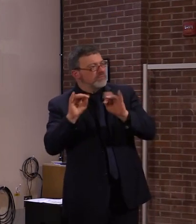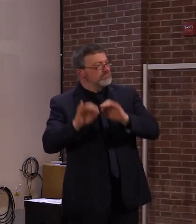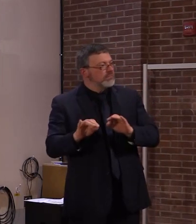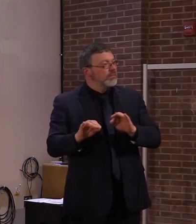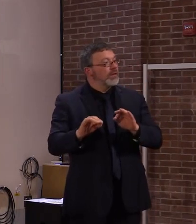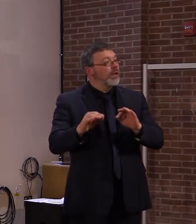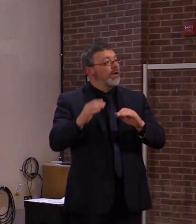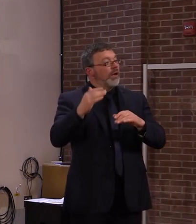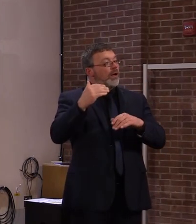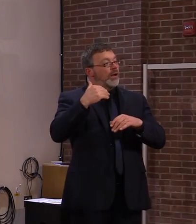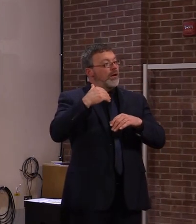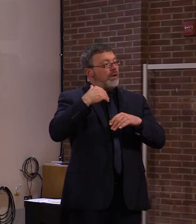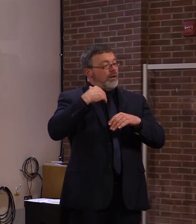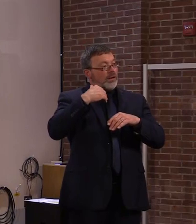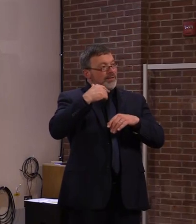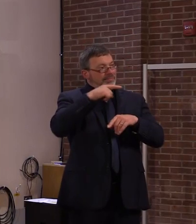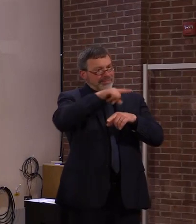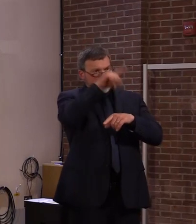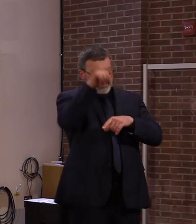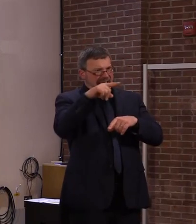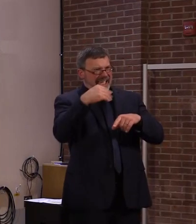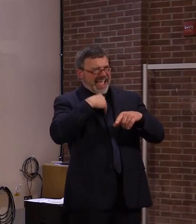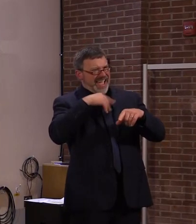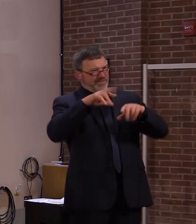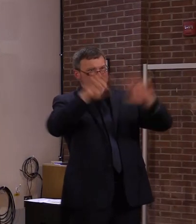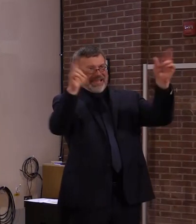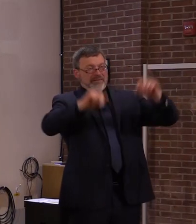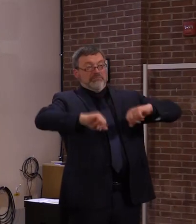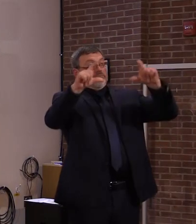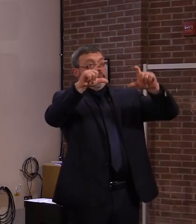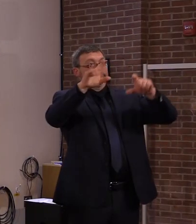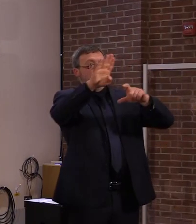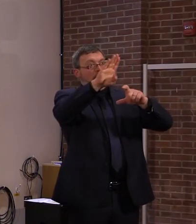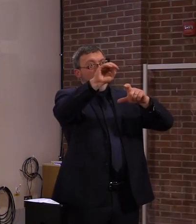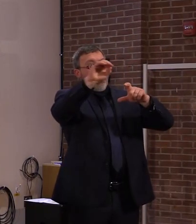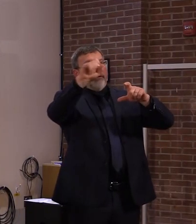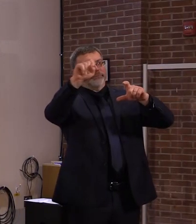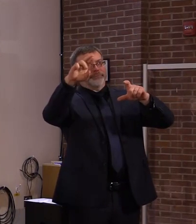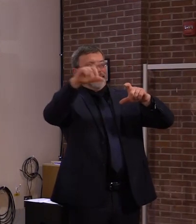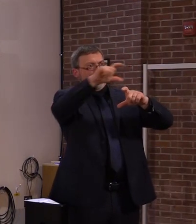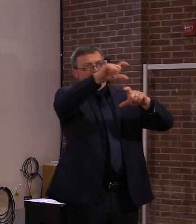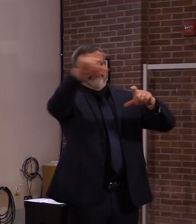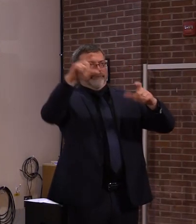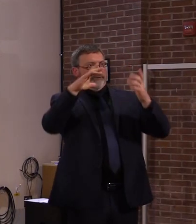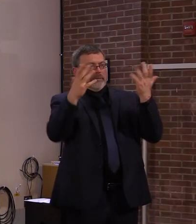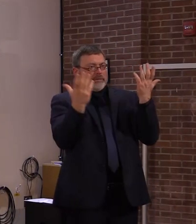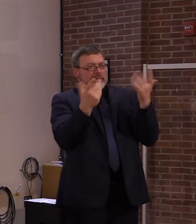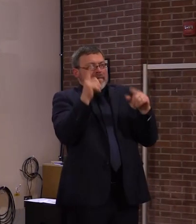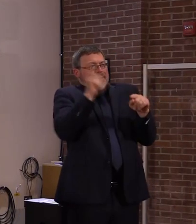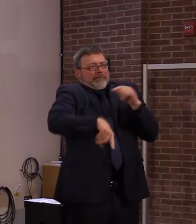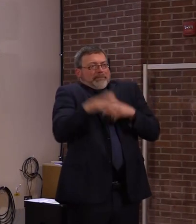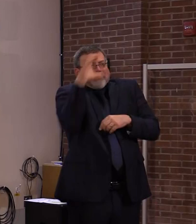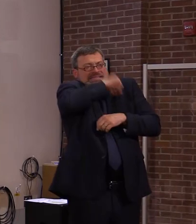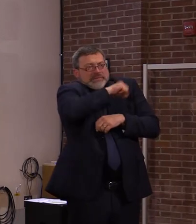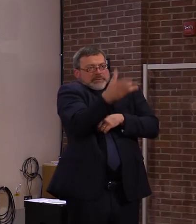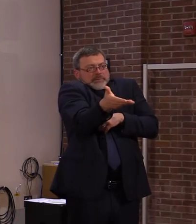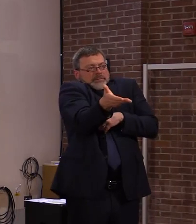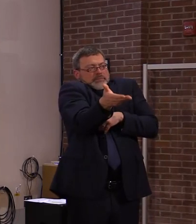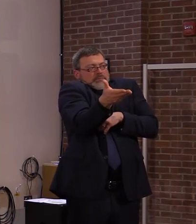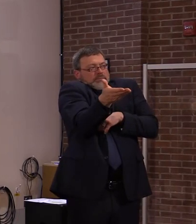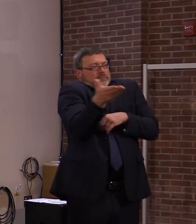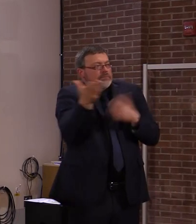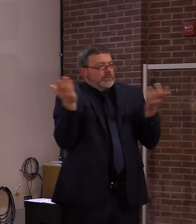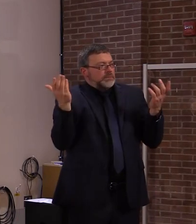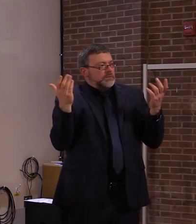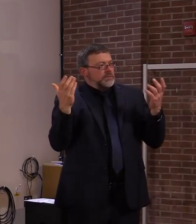capital letters, right there. So you can access that. We've been really, really consistent